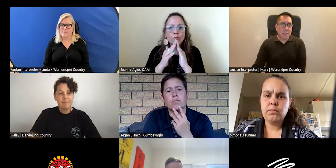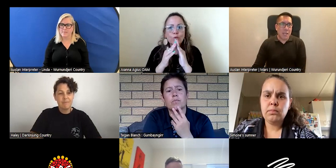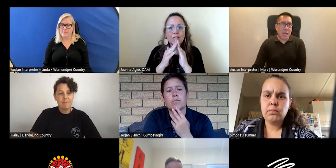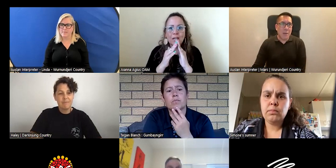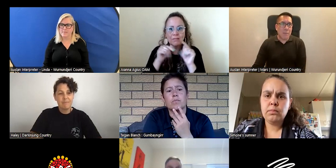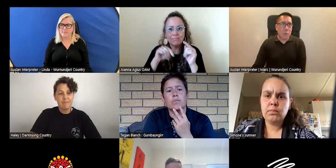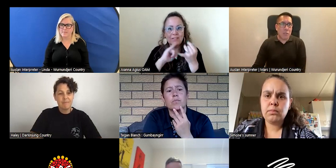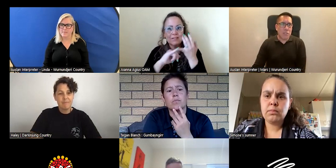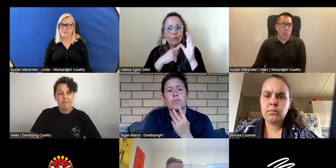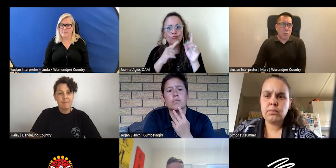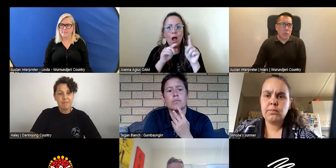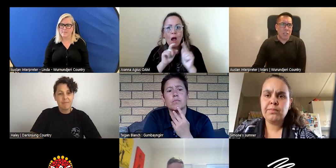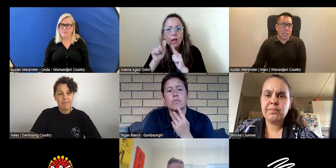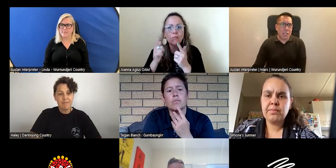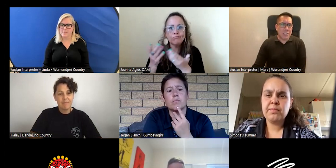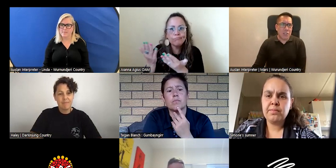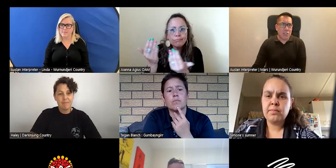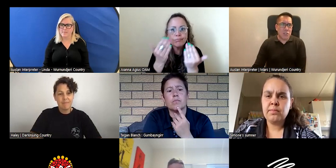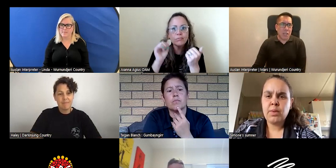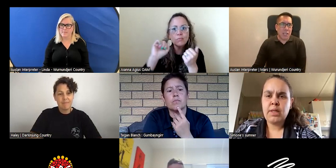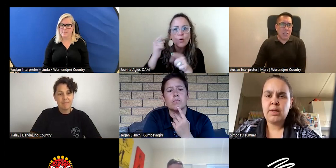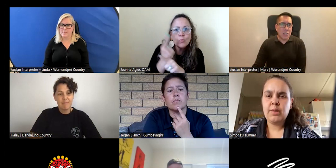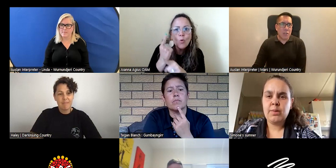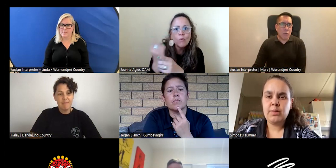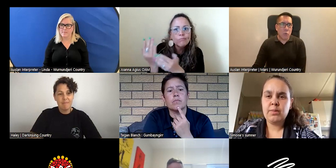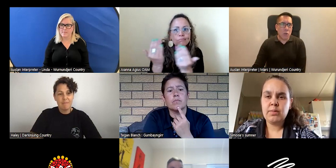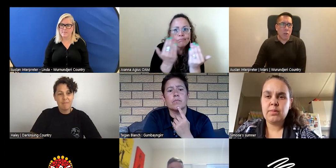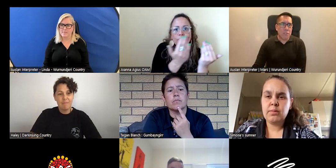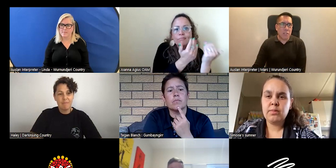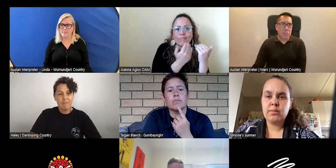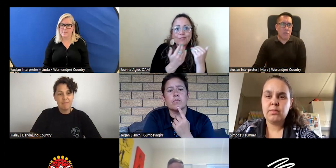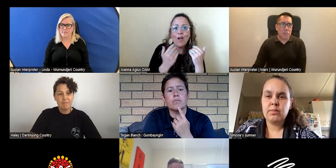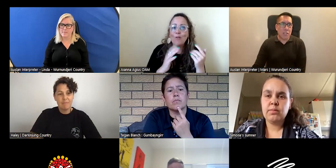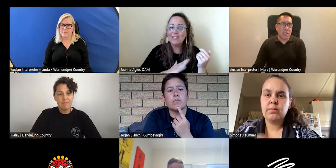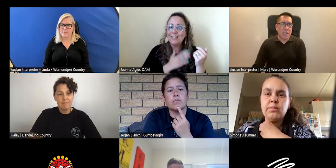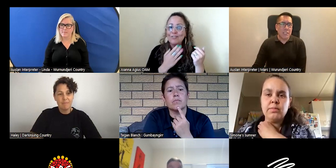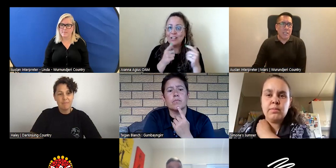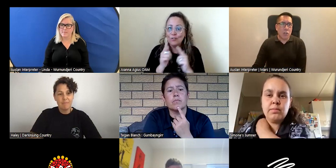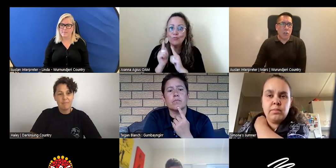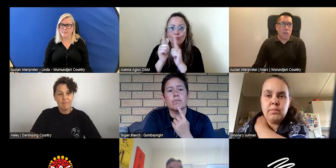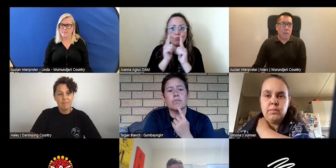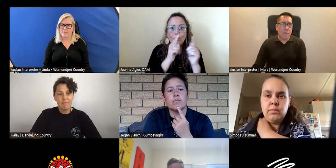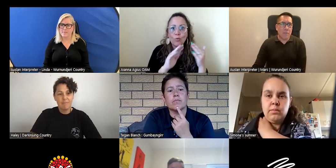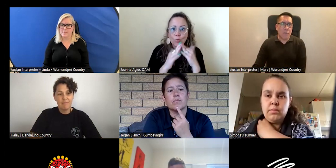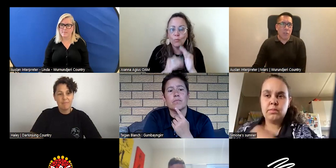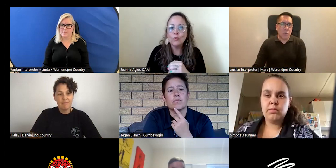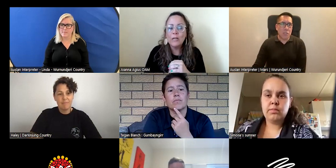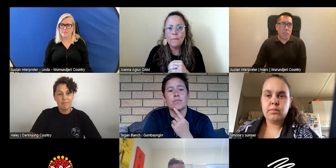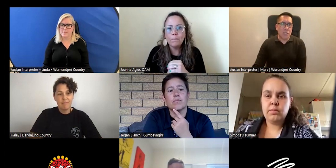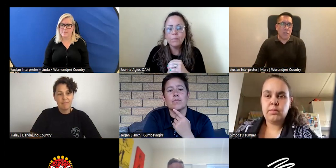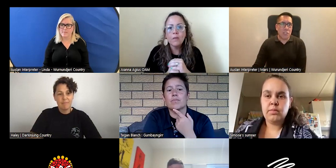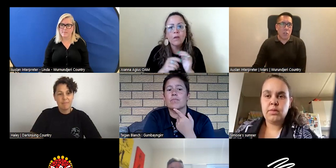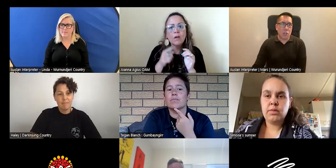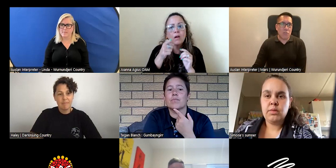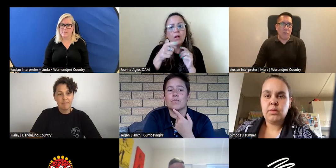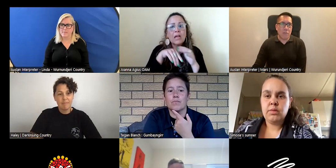feeds. You went to the community in South Australia, travelled all over South Australia to get a lot of feedback from the community.